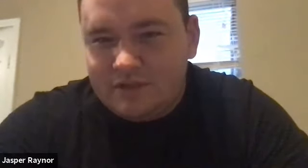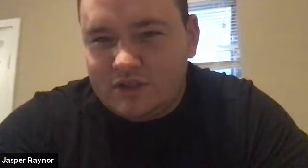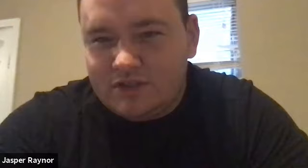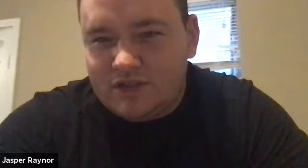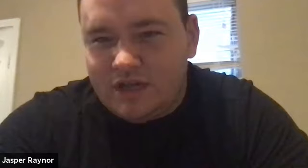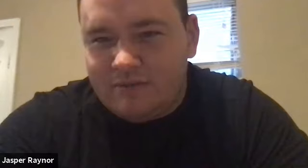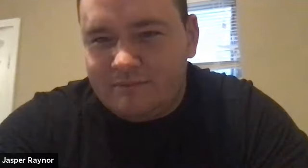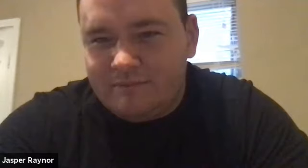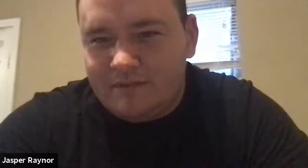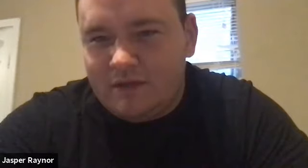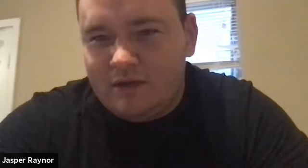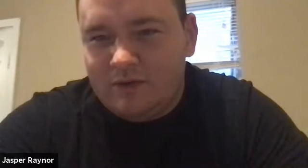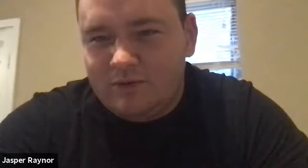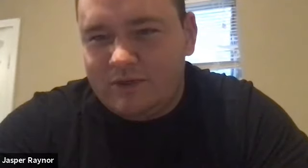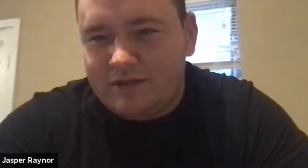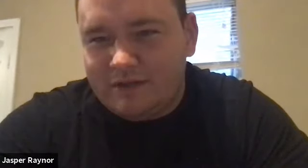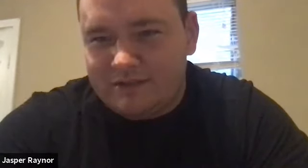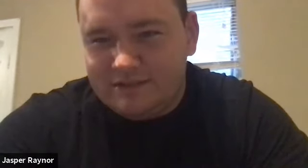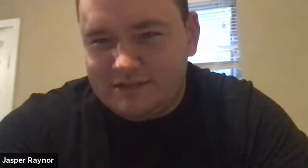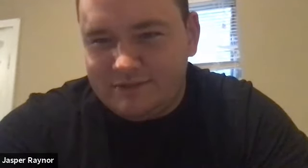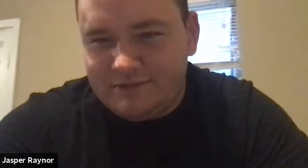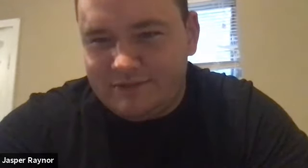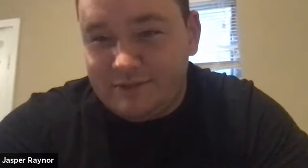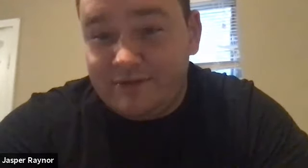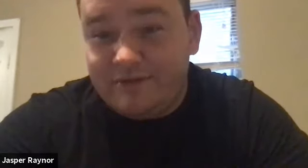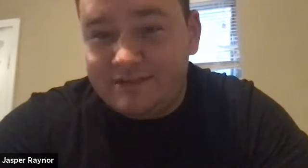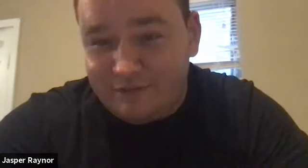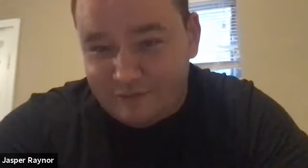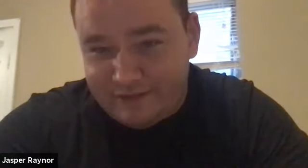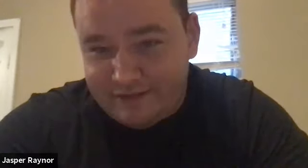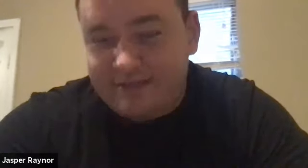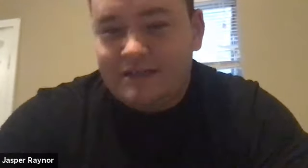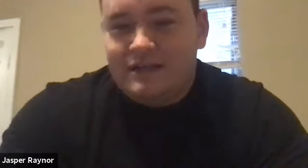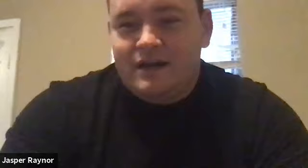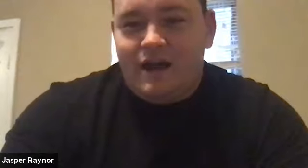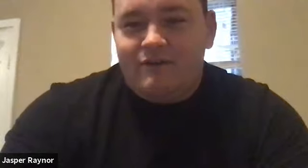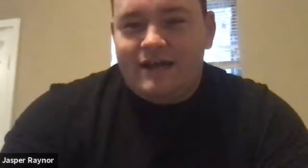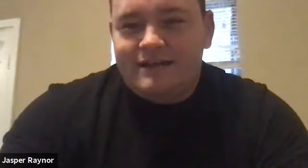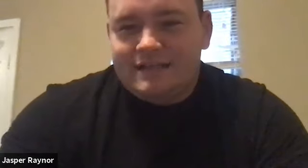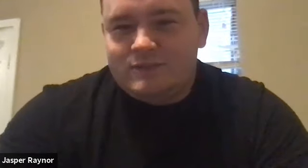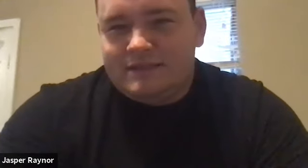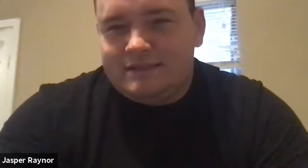Good job. No, we are not on list 23. We're on list 3. All right, this